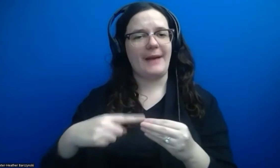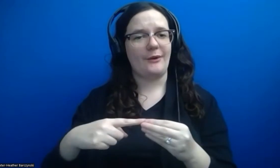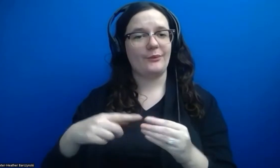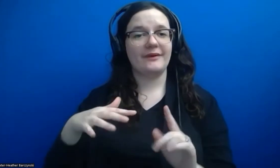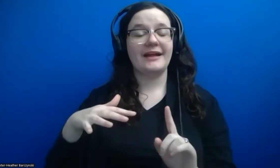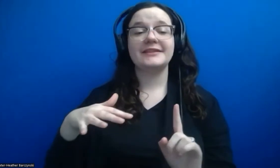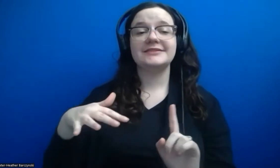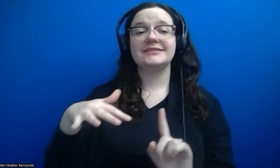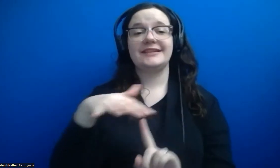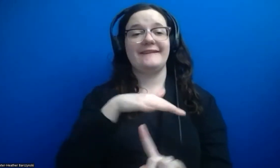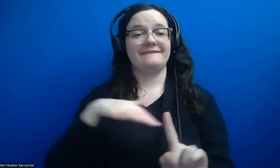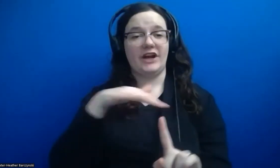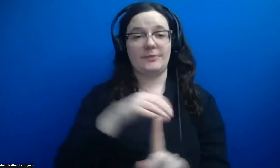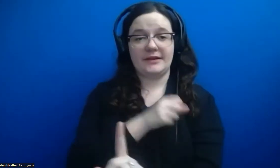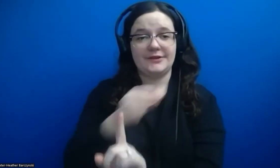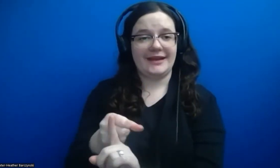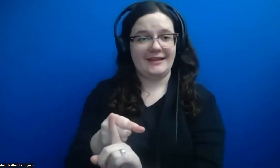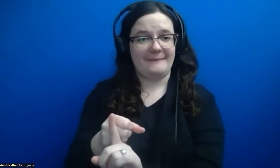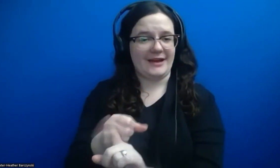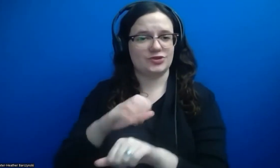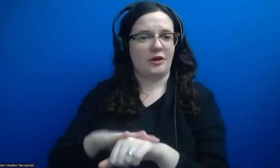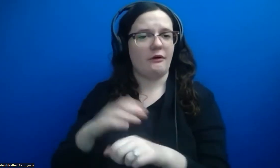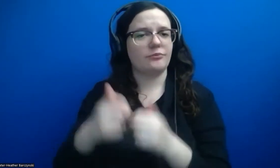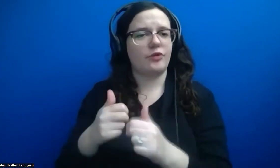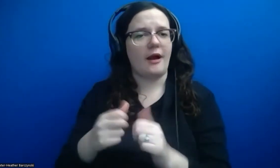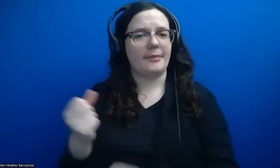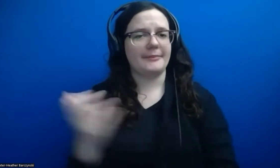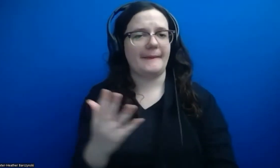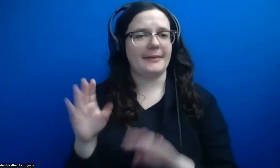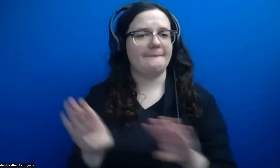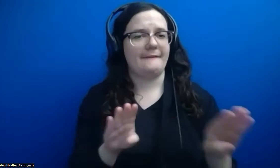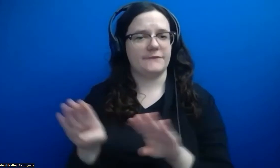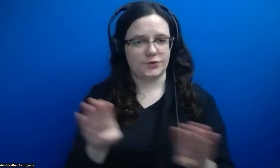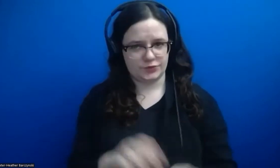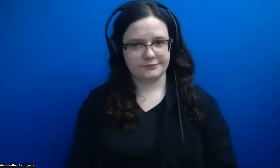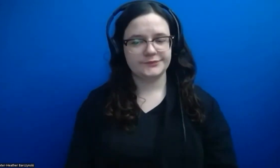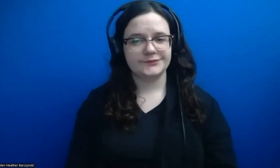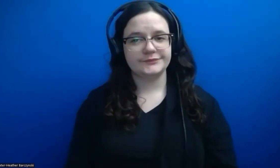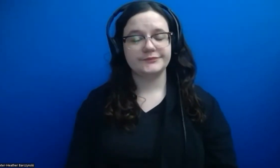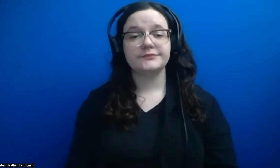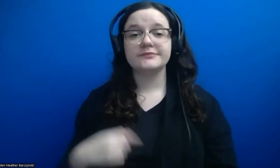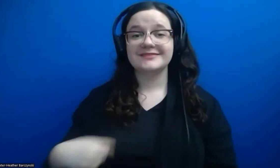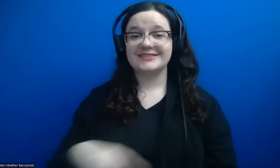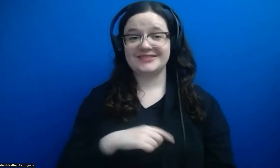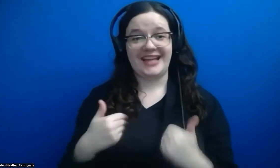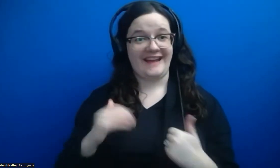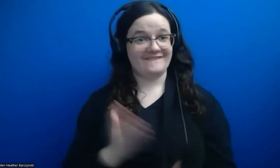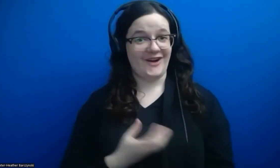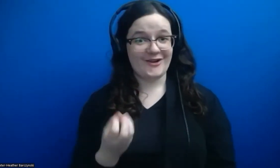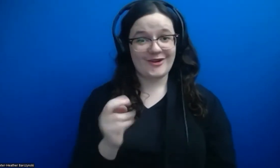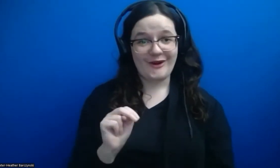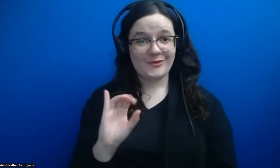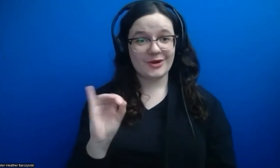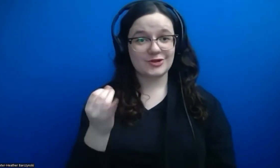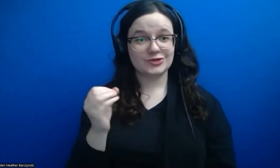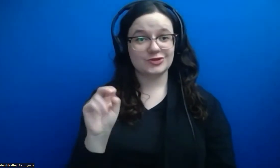the environmental impact on problem gambling behavior. We have our very own Jonathan Crandall, who